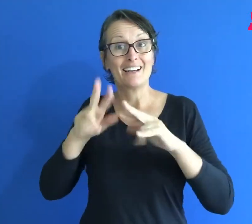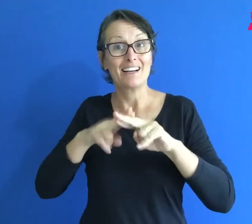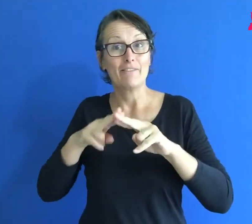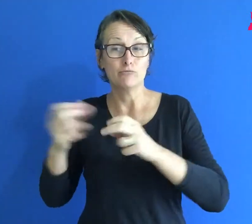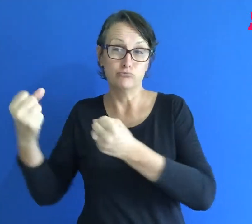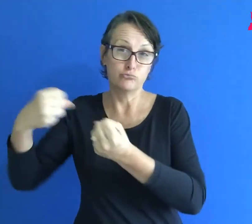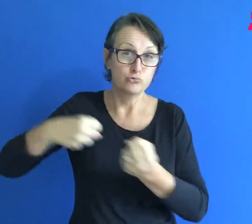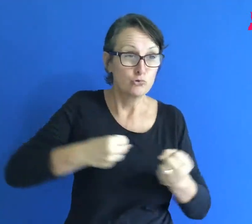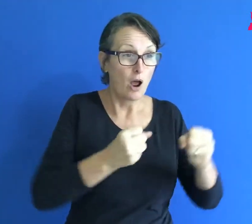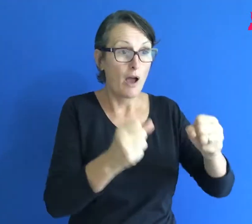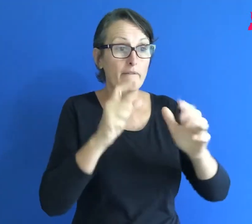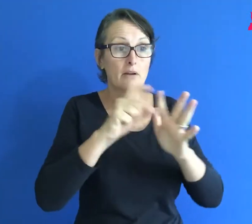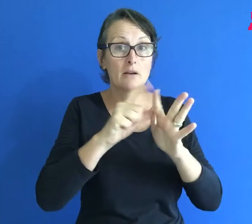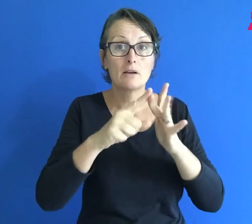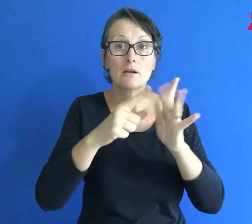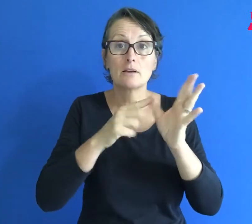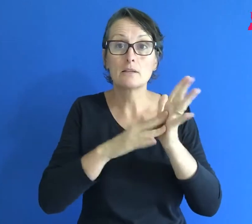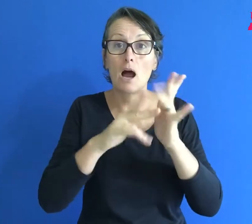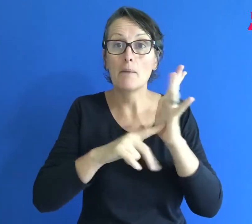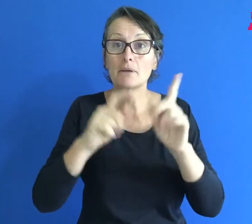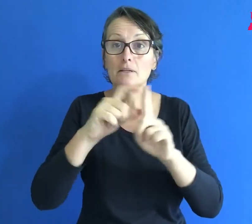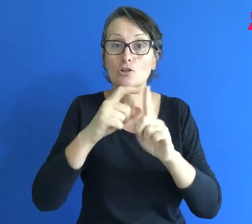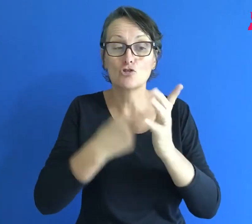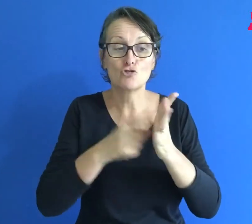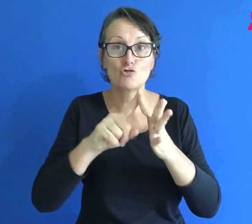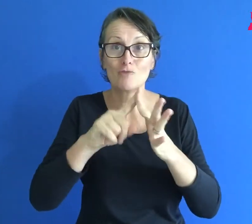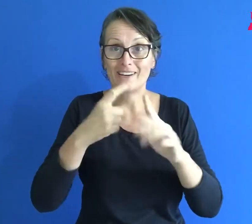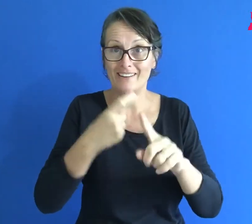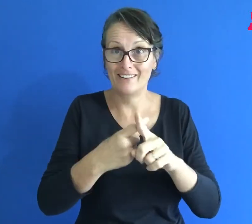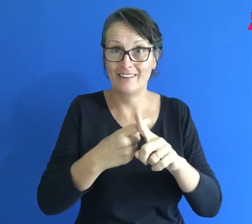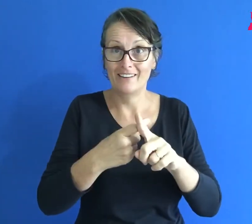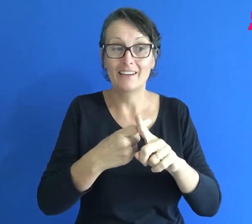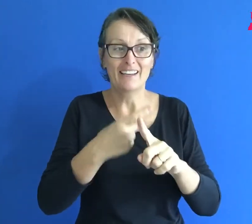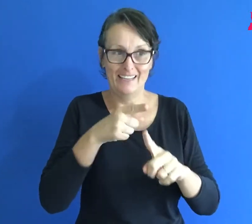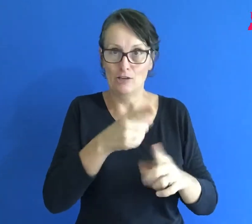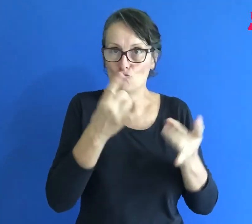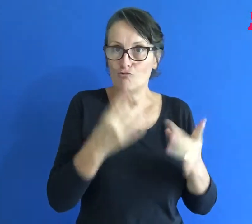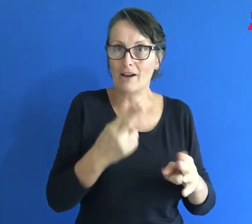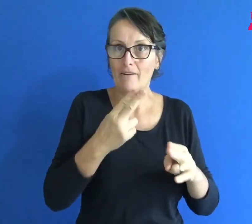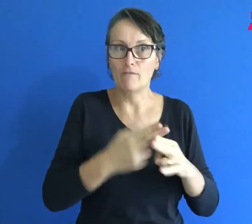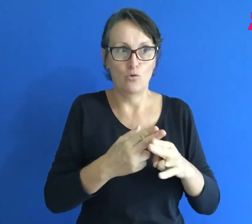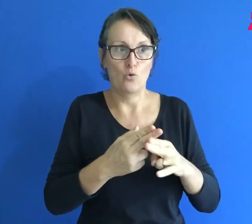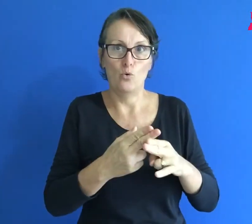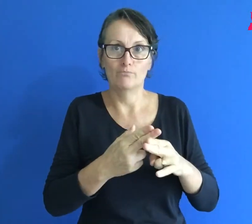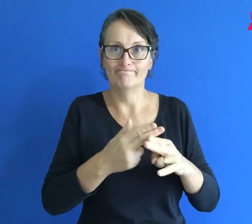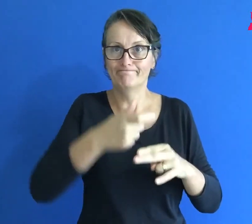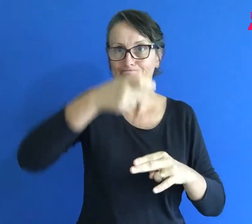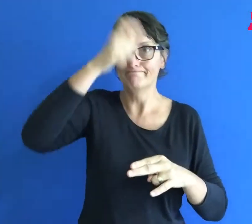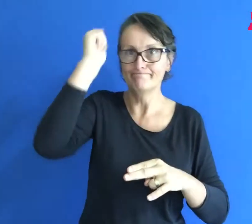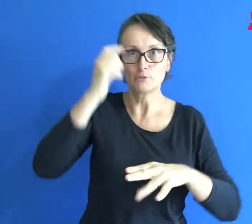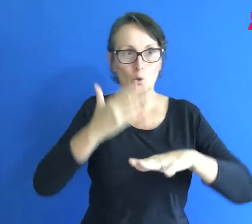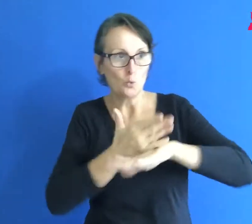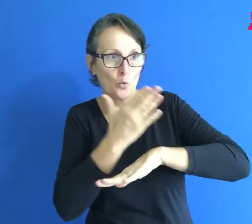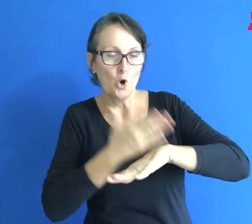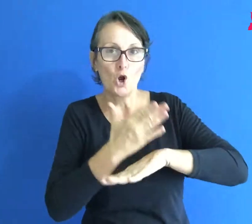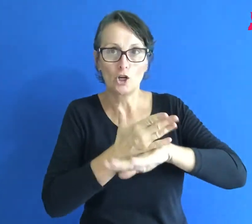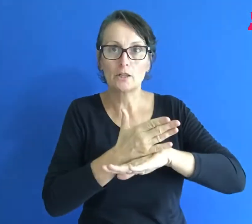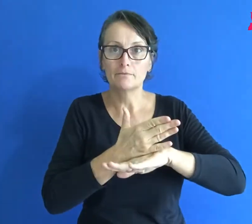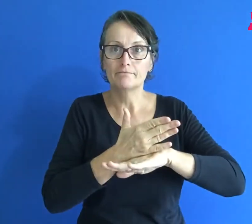a volunteer. He was there to put himself down for a shift the following day, and it was going to be an early start. 6 o'clock, we drove up